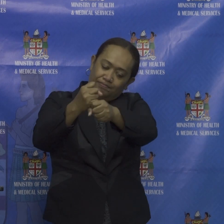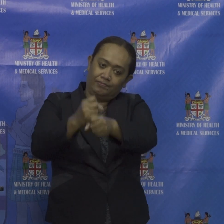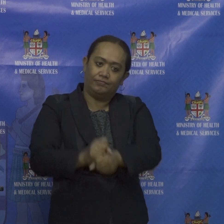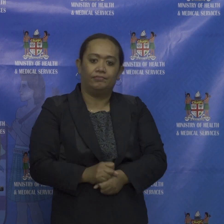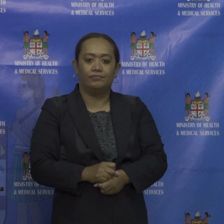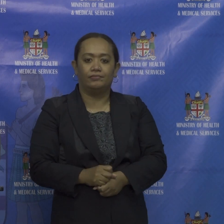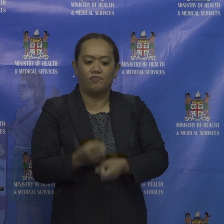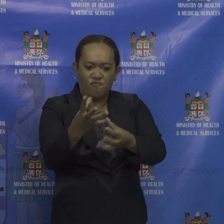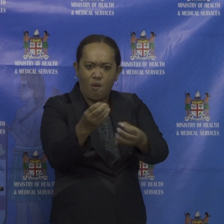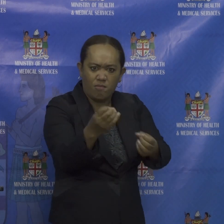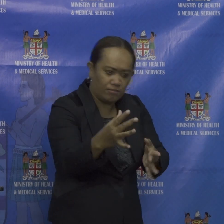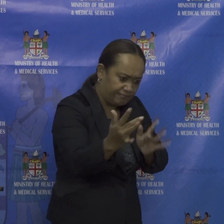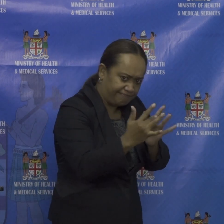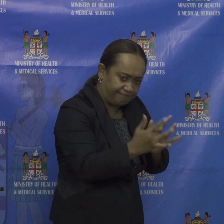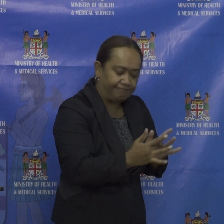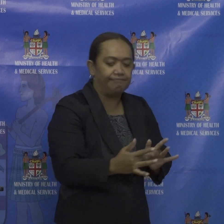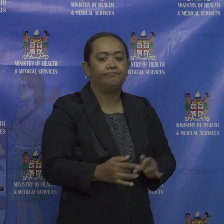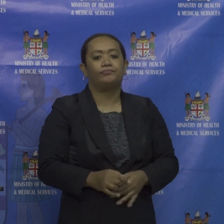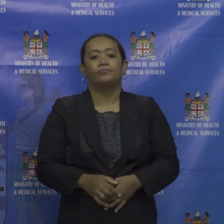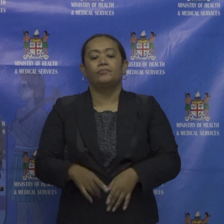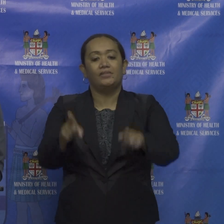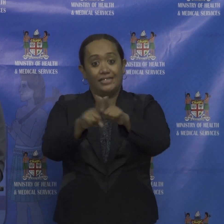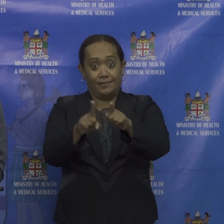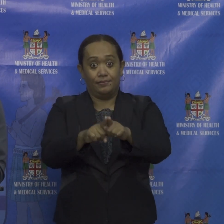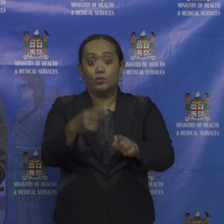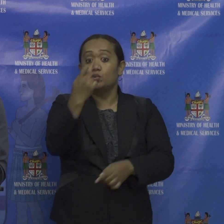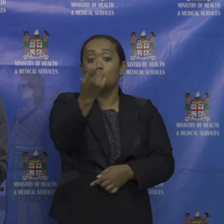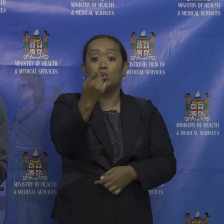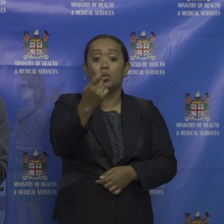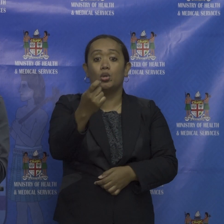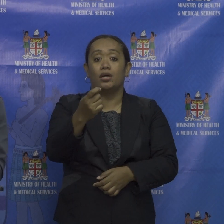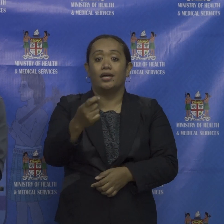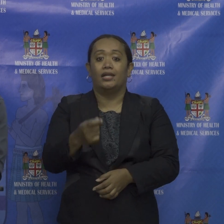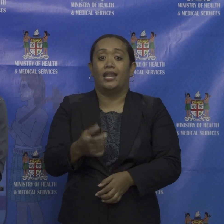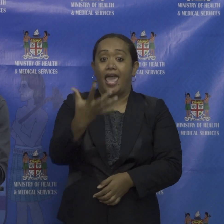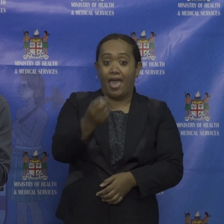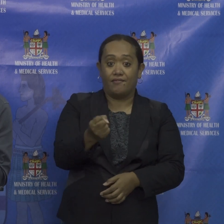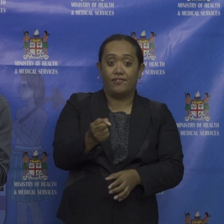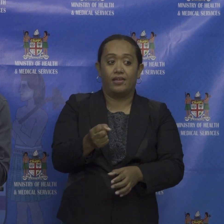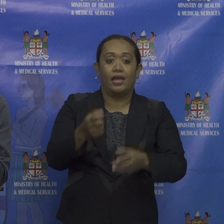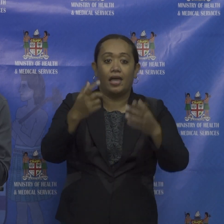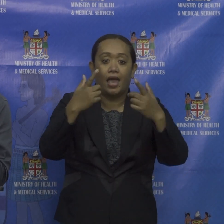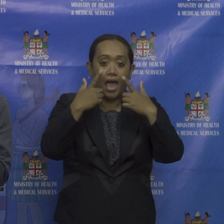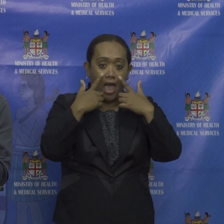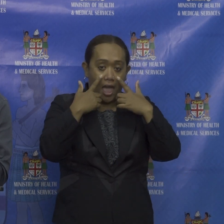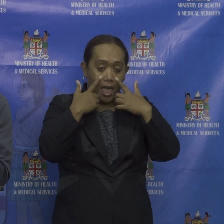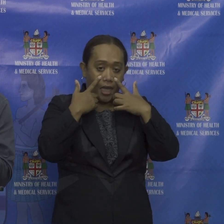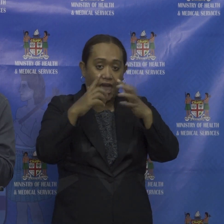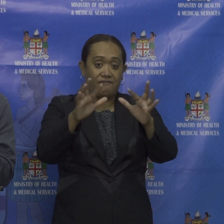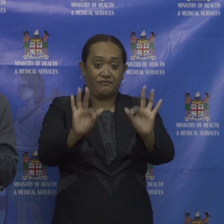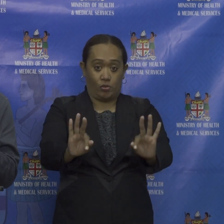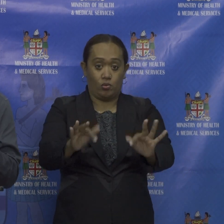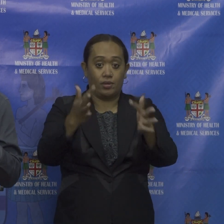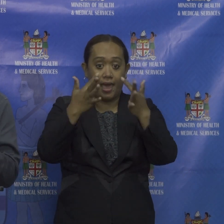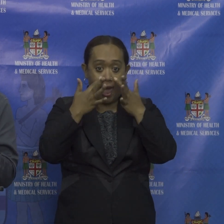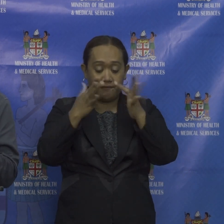We also know that very soon is curfew. So we do have some opportunity to ensure that we